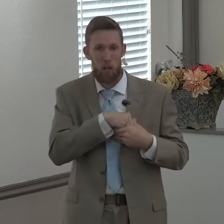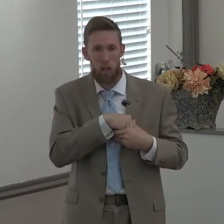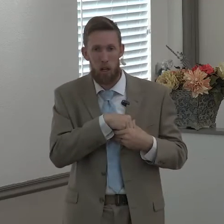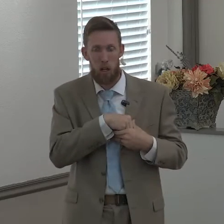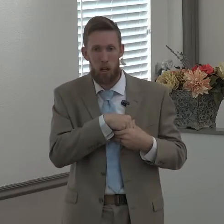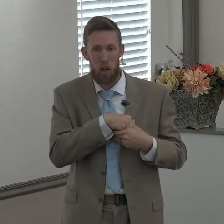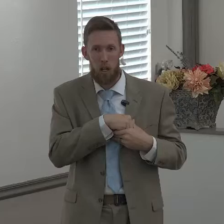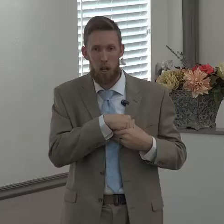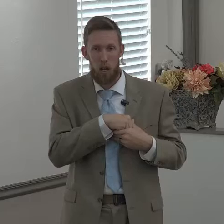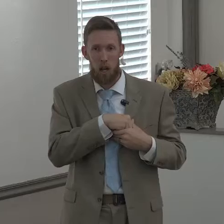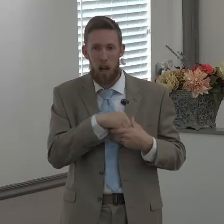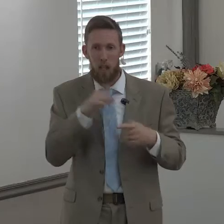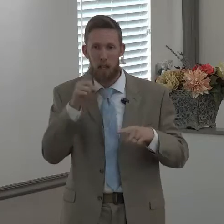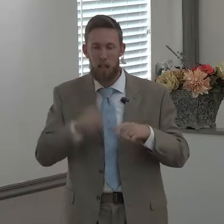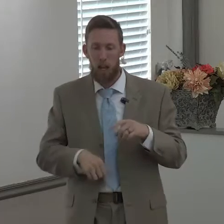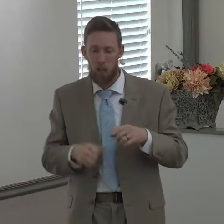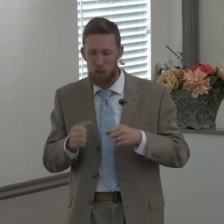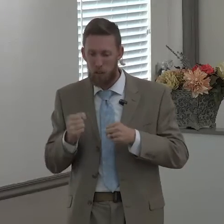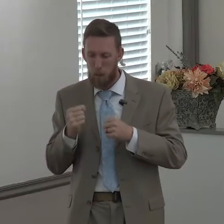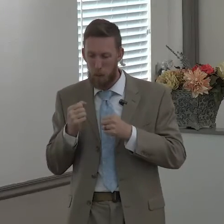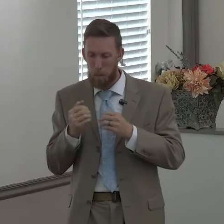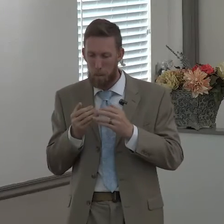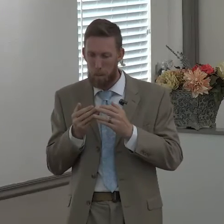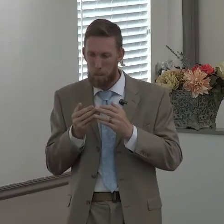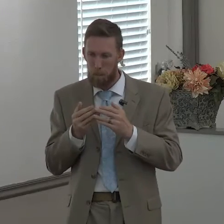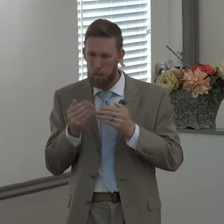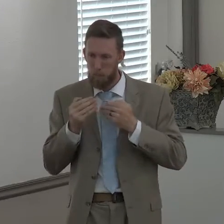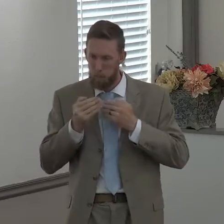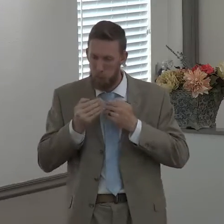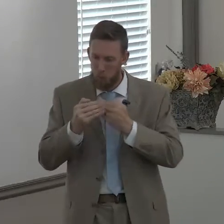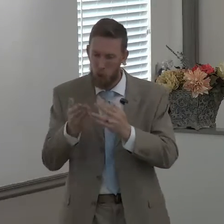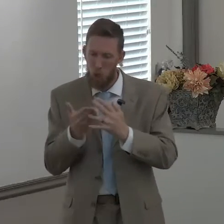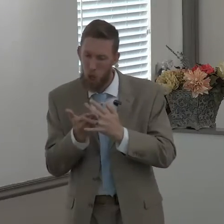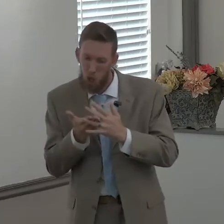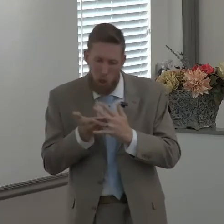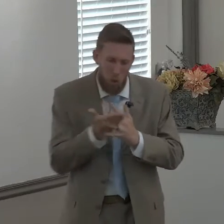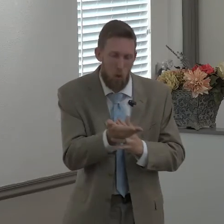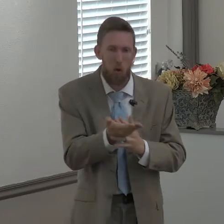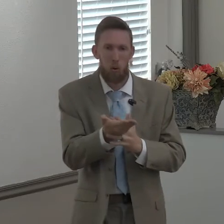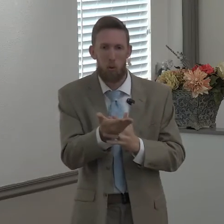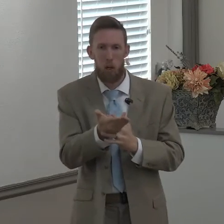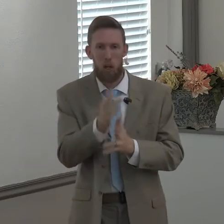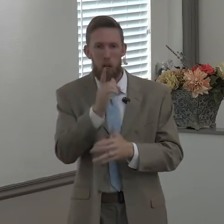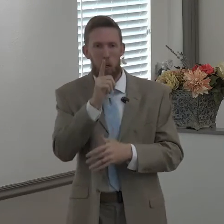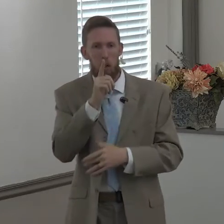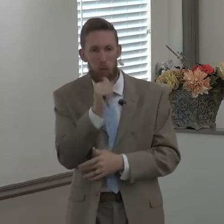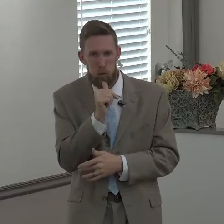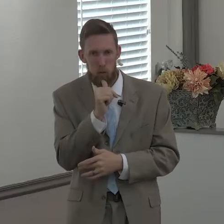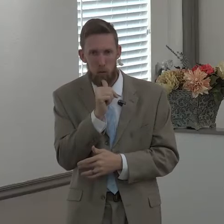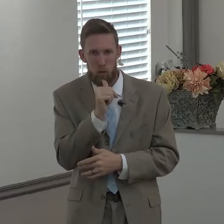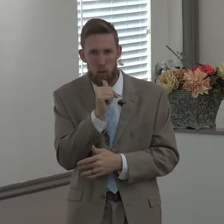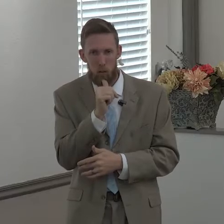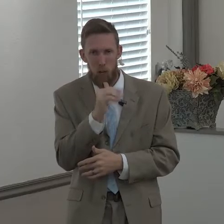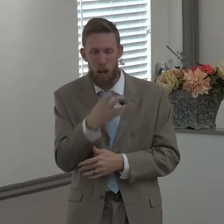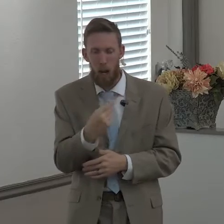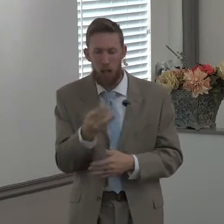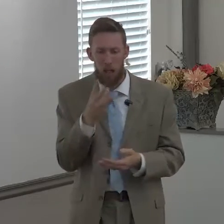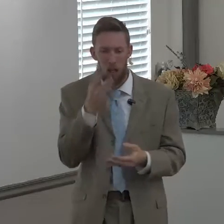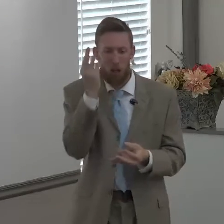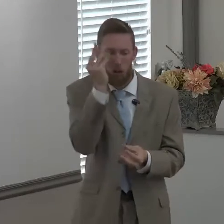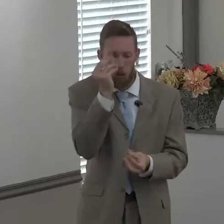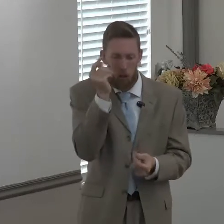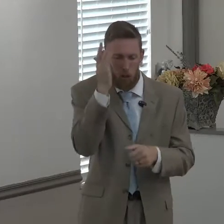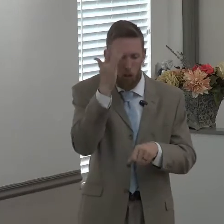And they don't possess the sacrificial love of Christ to be able to go beyond their